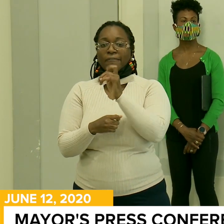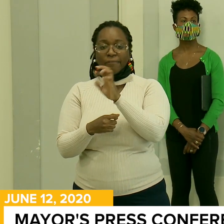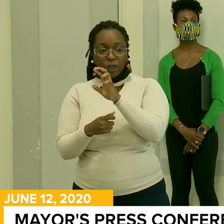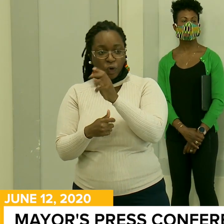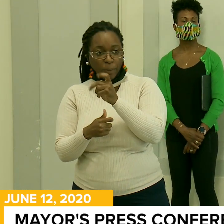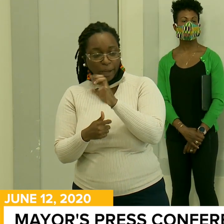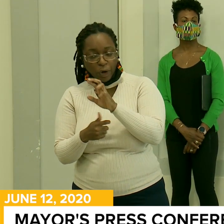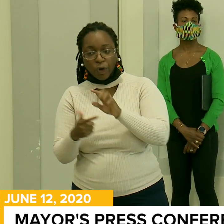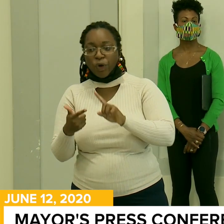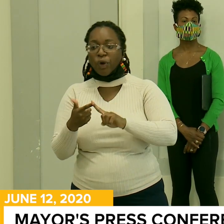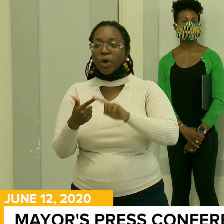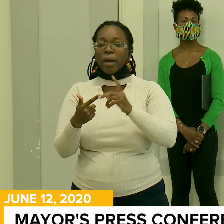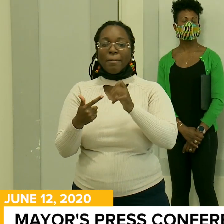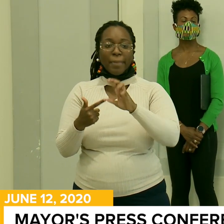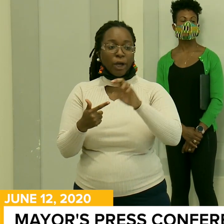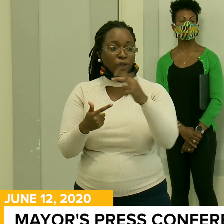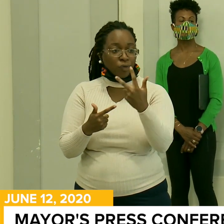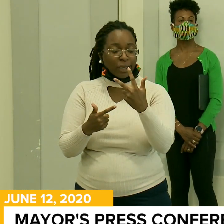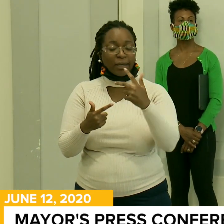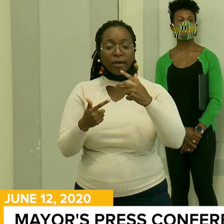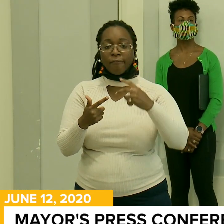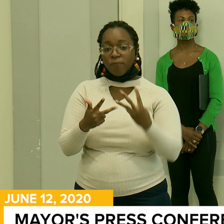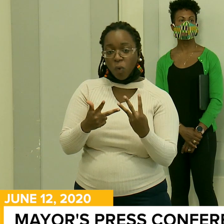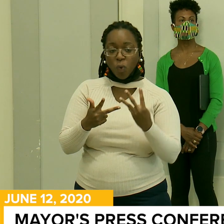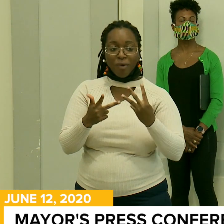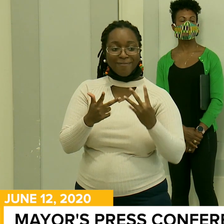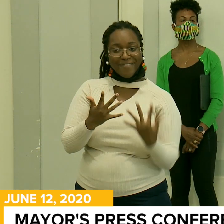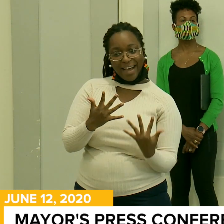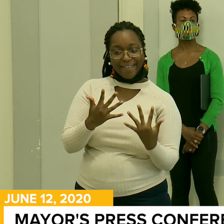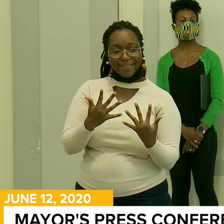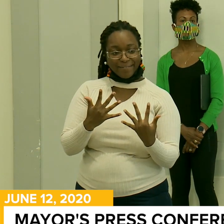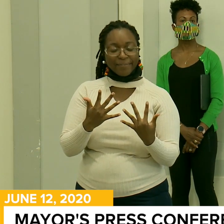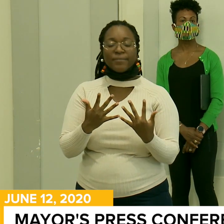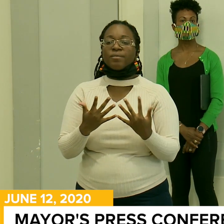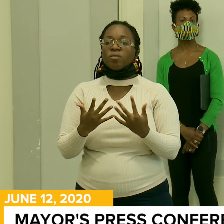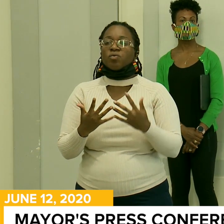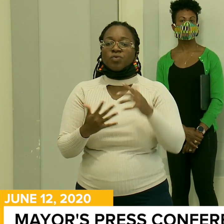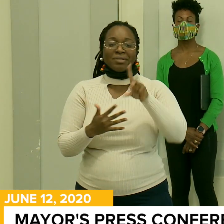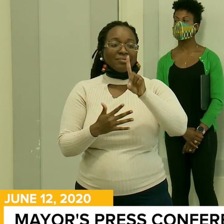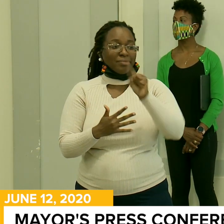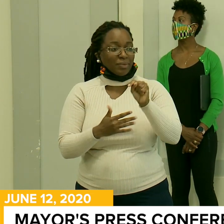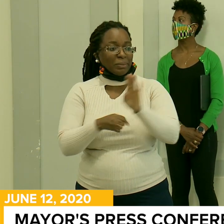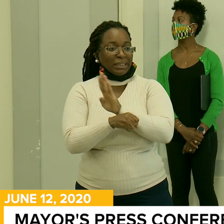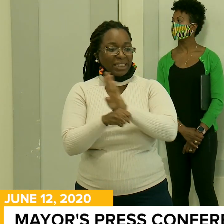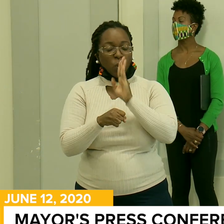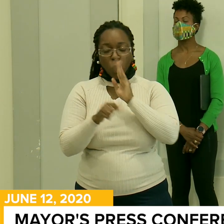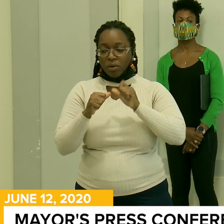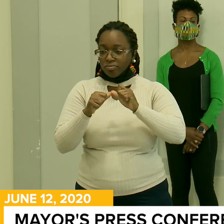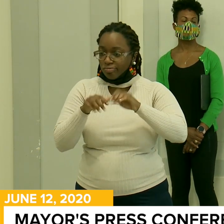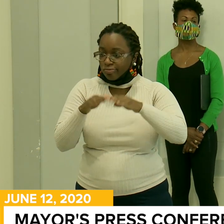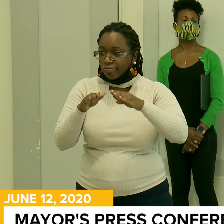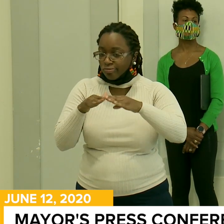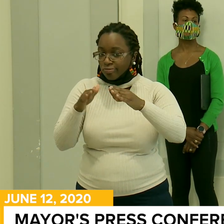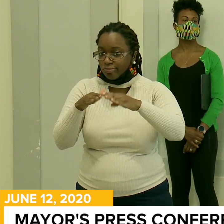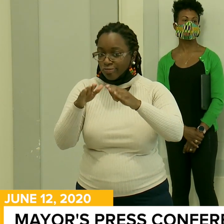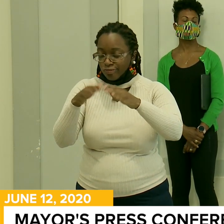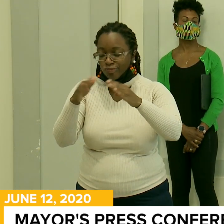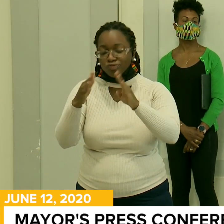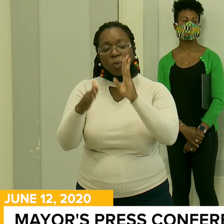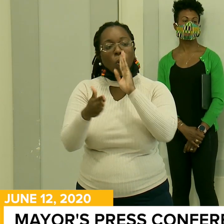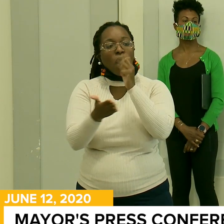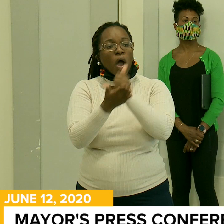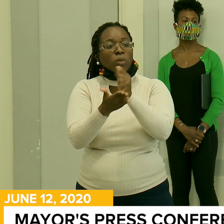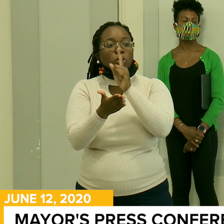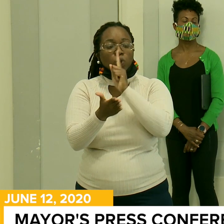West Wall, Pier 3, Pier 4, and Pier 5. As our downtown businesses reopen, allowing free mooring will help